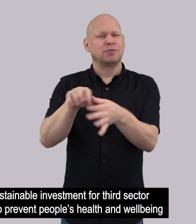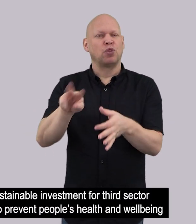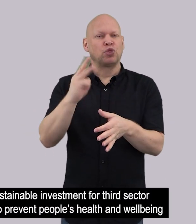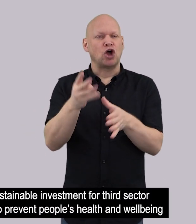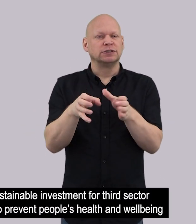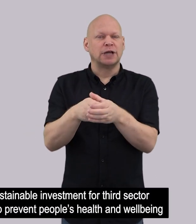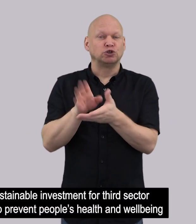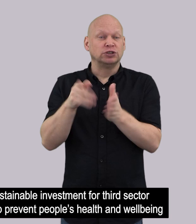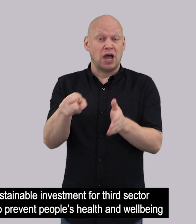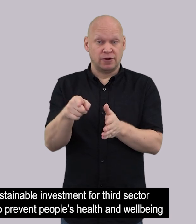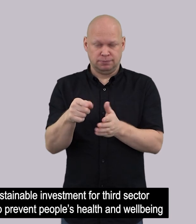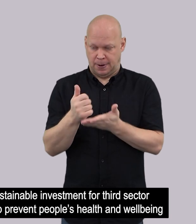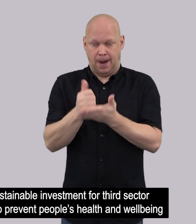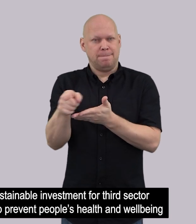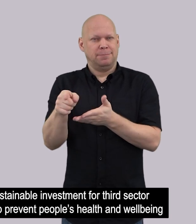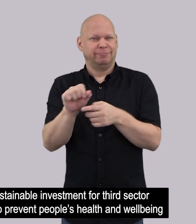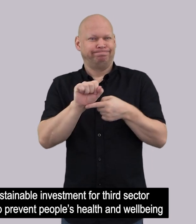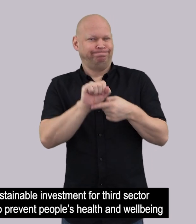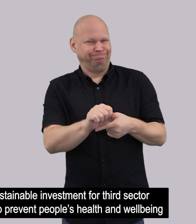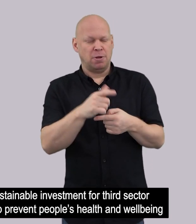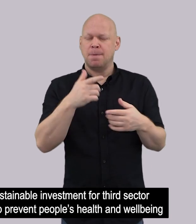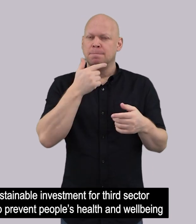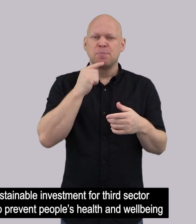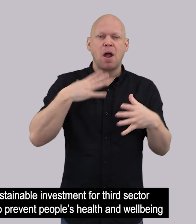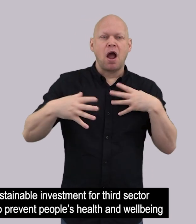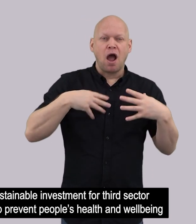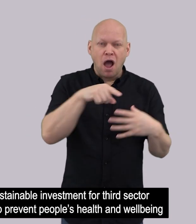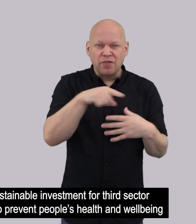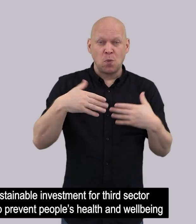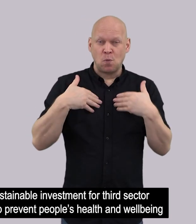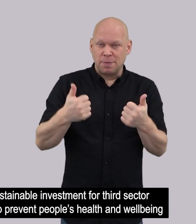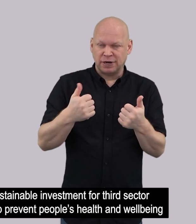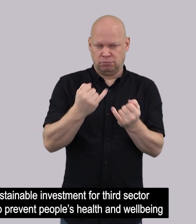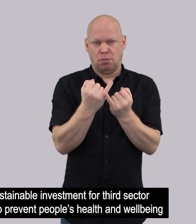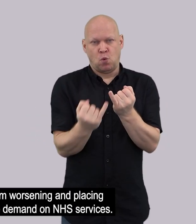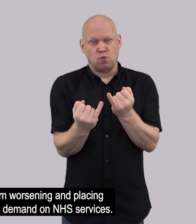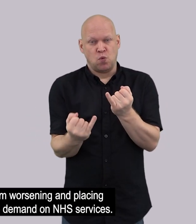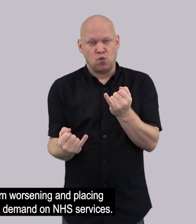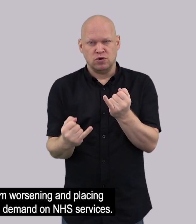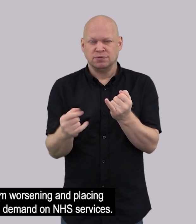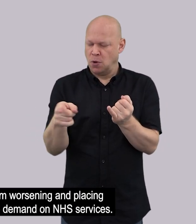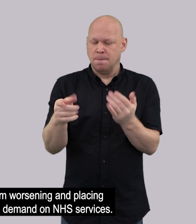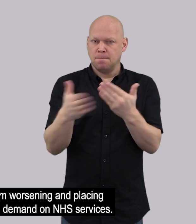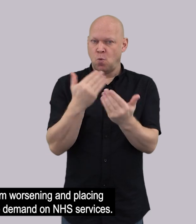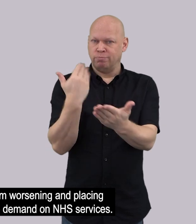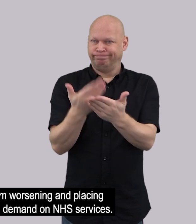Guarantee sustainable investment for third sector services that help prevent people's health and well-being from worsening and placing more demand on NHS